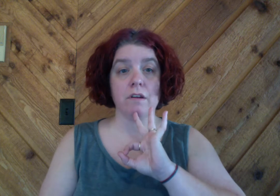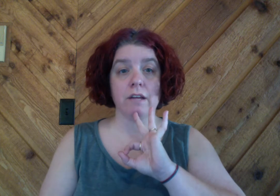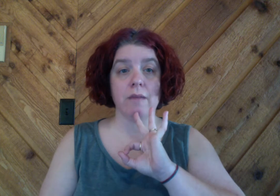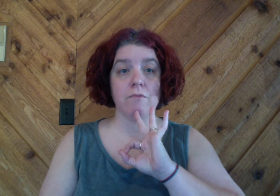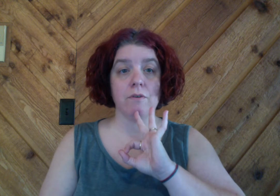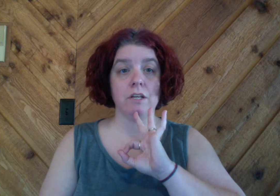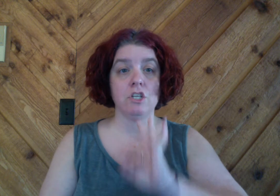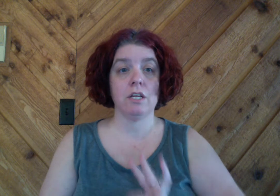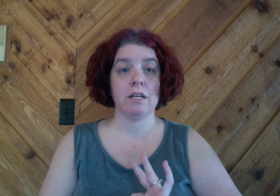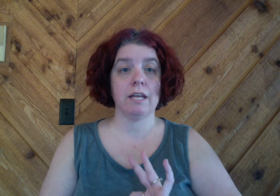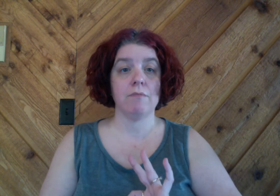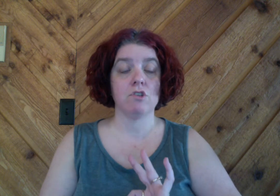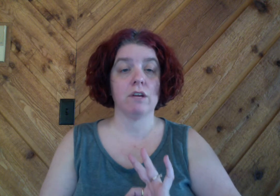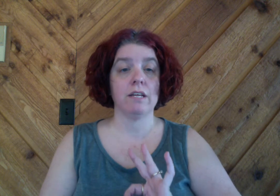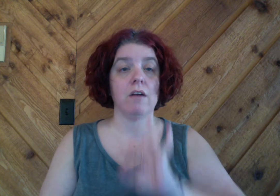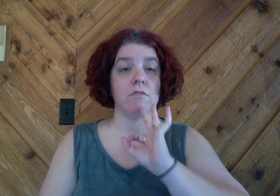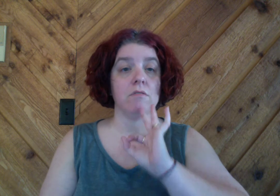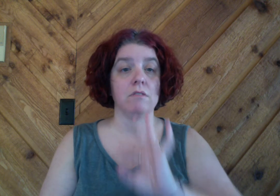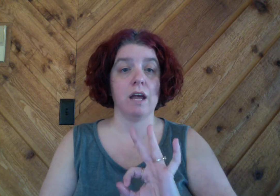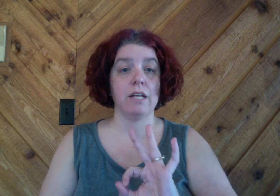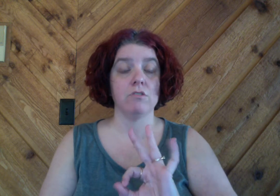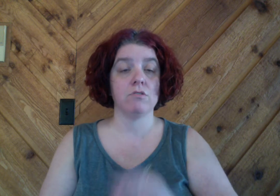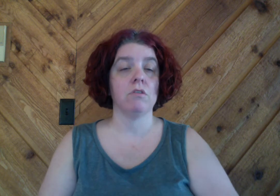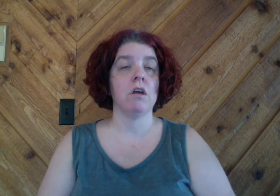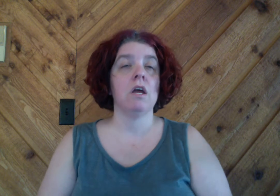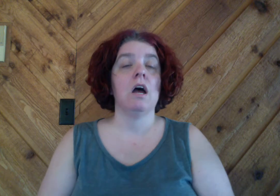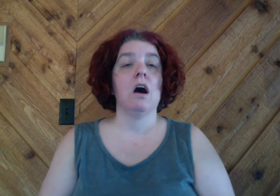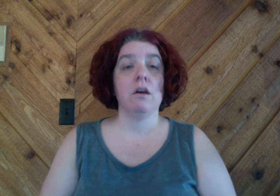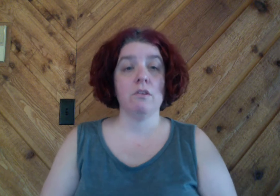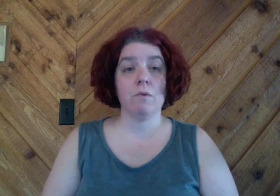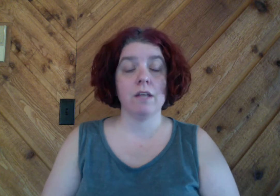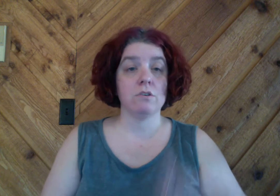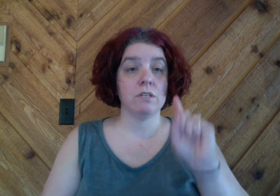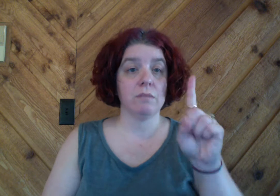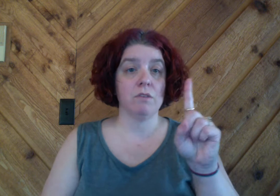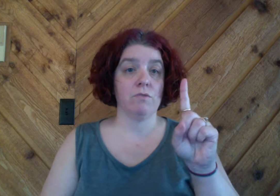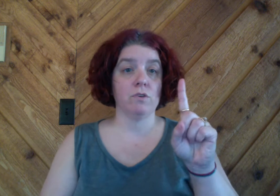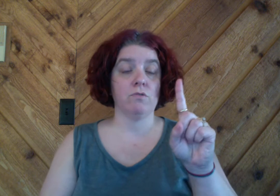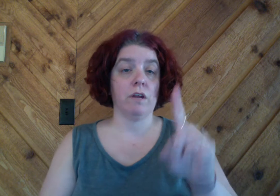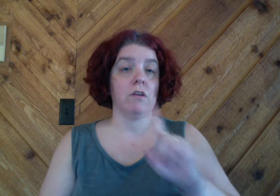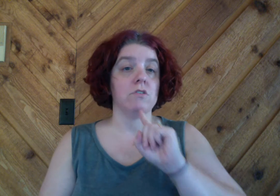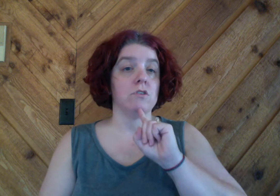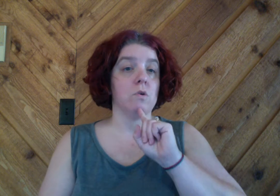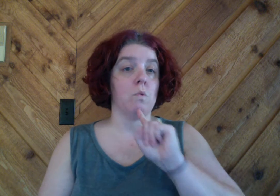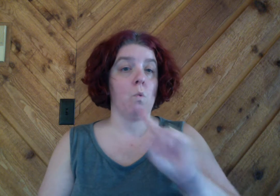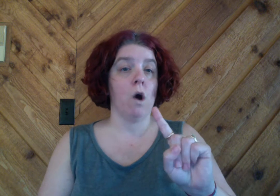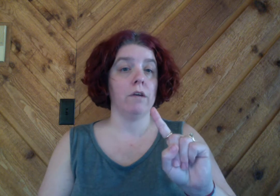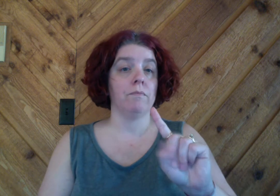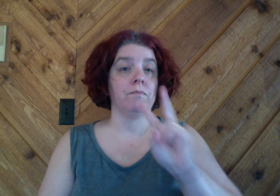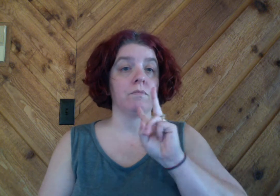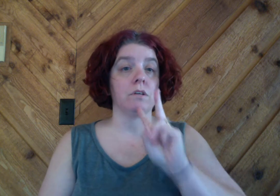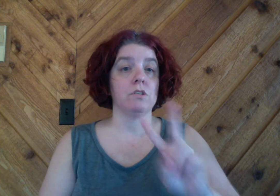came from my chin and came straight down, 9 years old. Otherwise, it's always going to be the first finger. So 1,